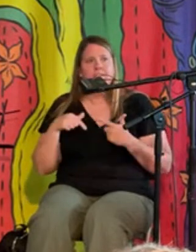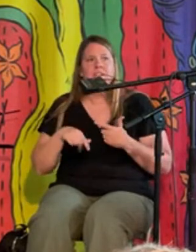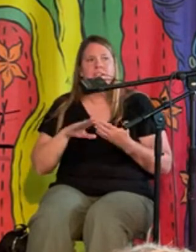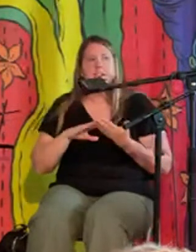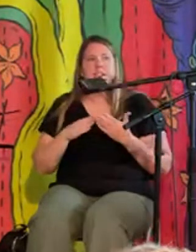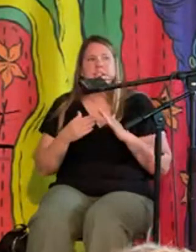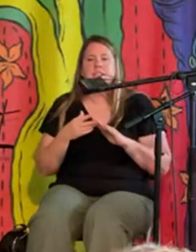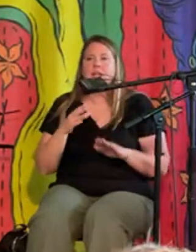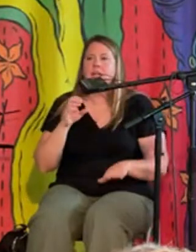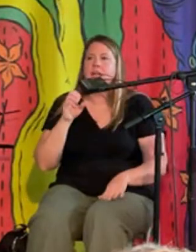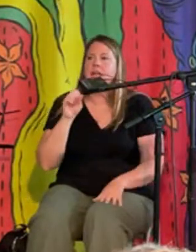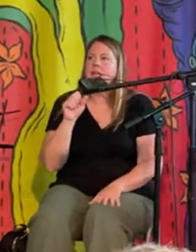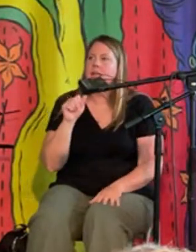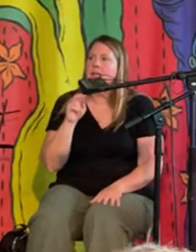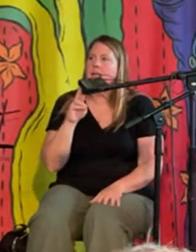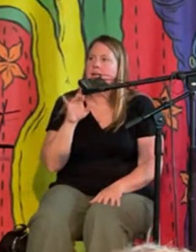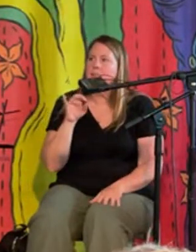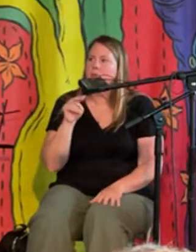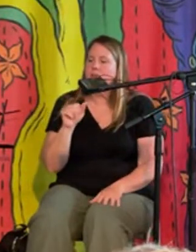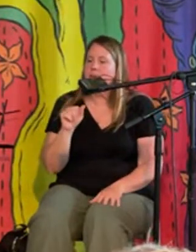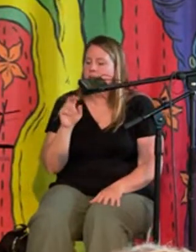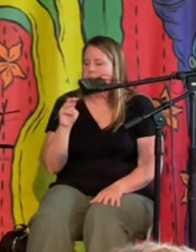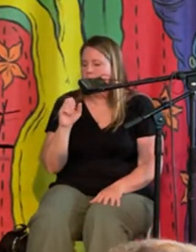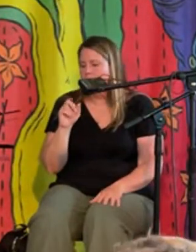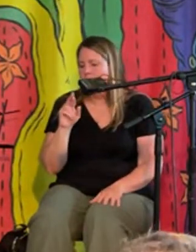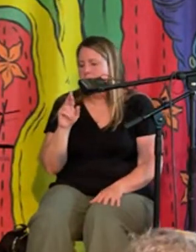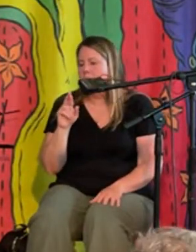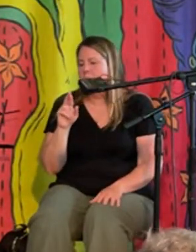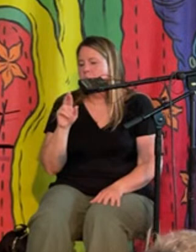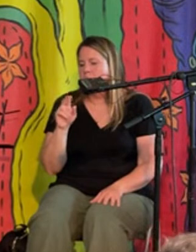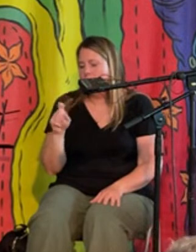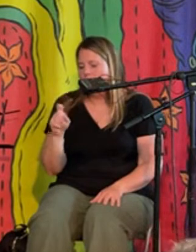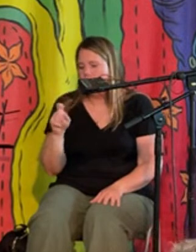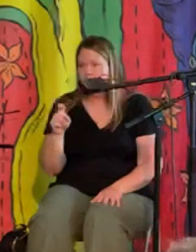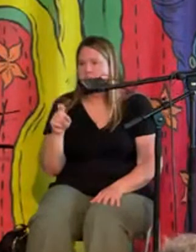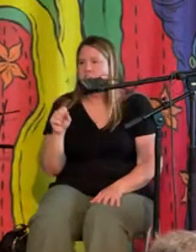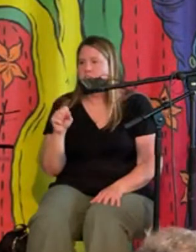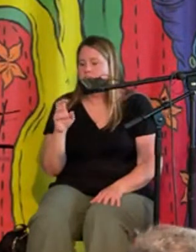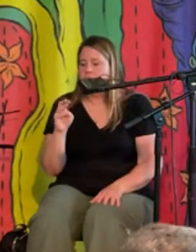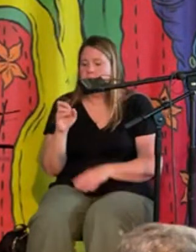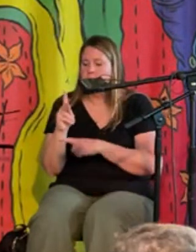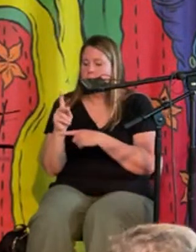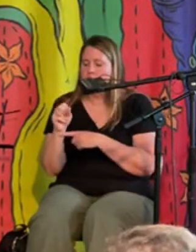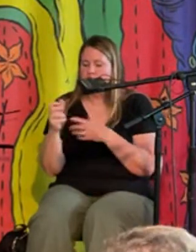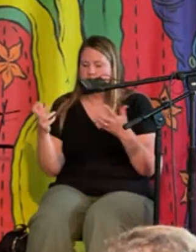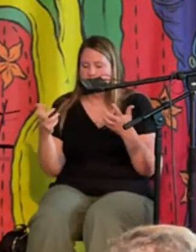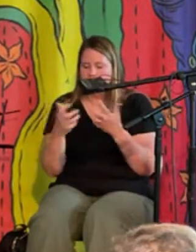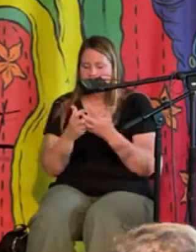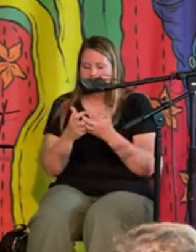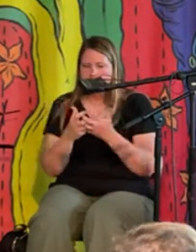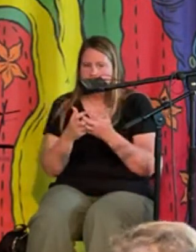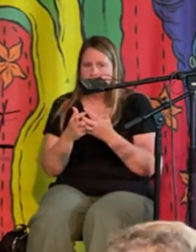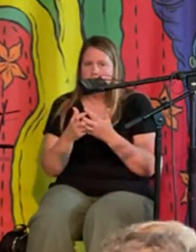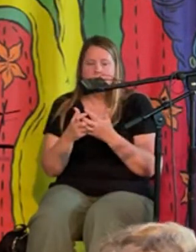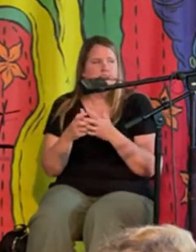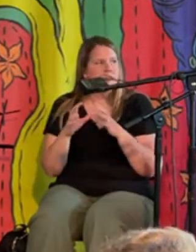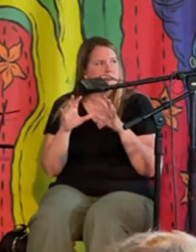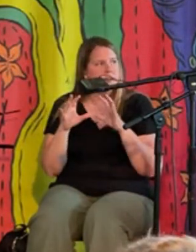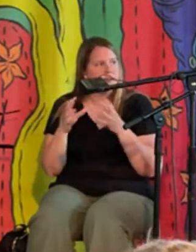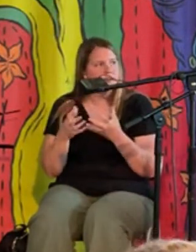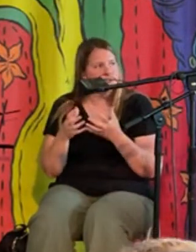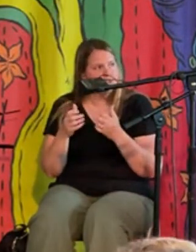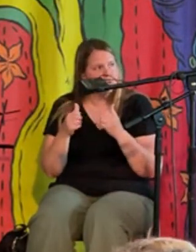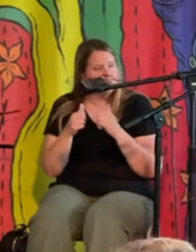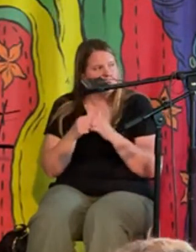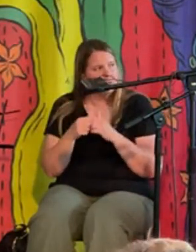Watermarks. Who's a terrific writer. She combined genres, she combined your essay and fairy tale